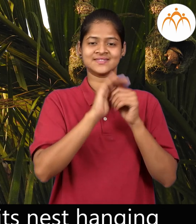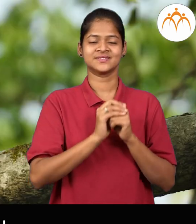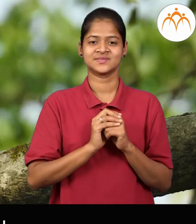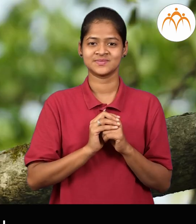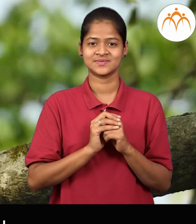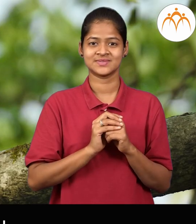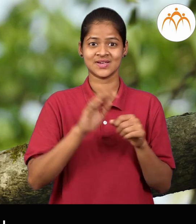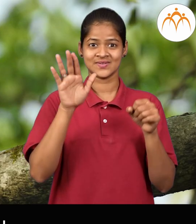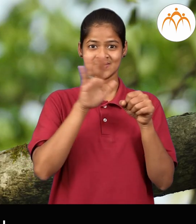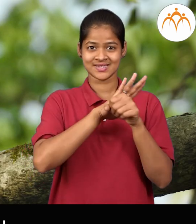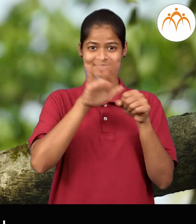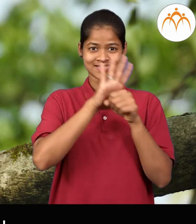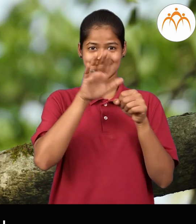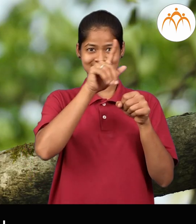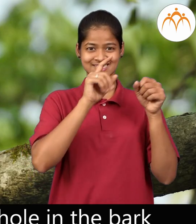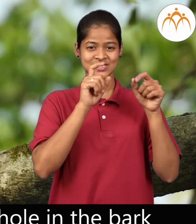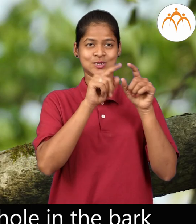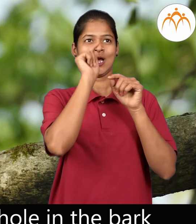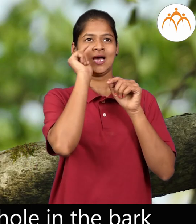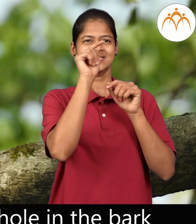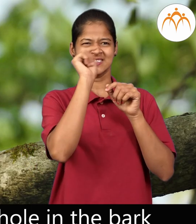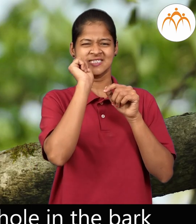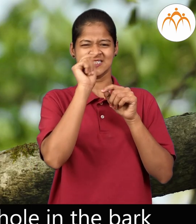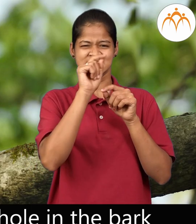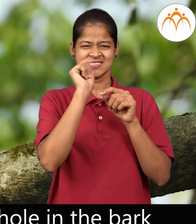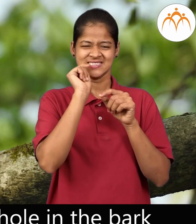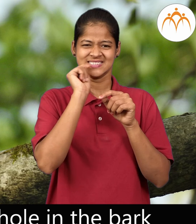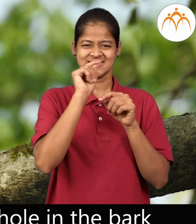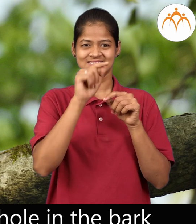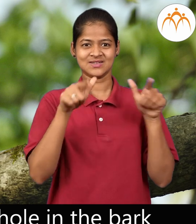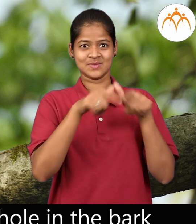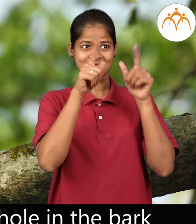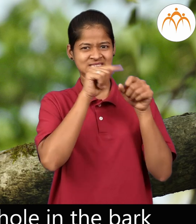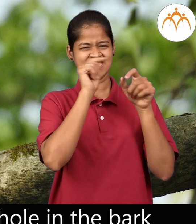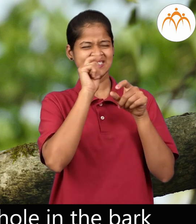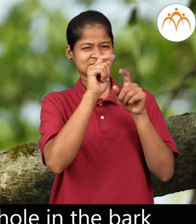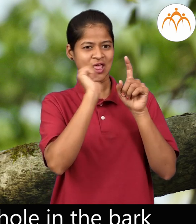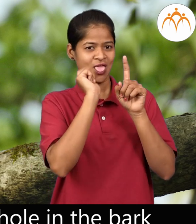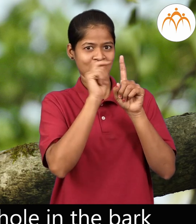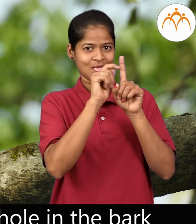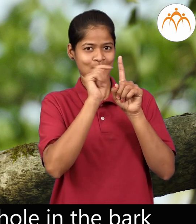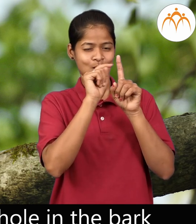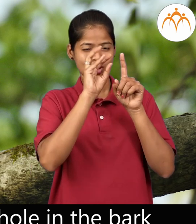Woodpecker. Woodpecker makes a hole in the bark of a tree